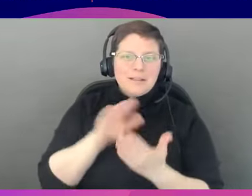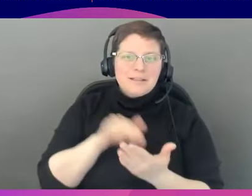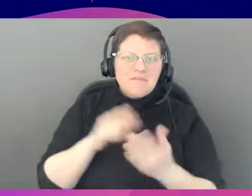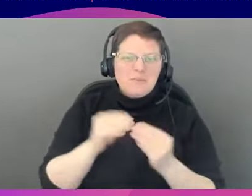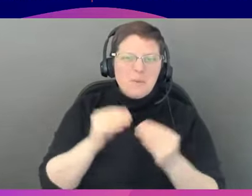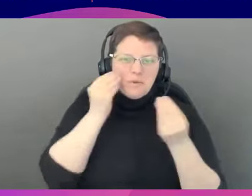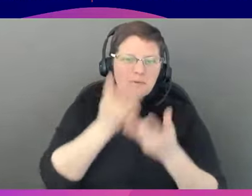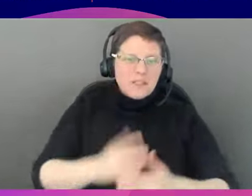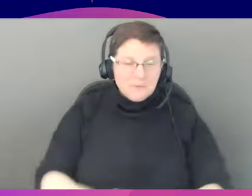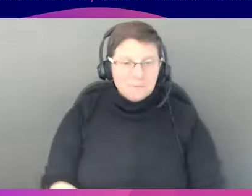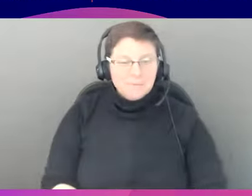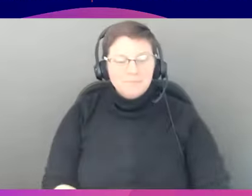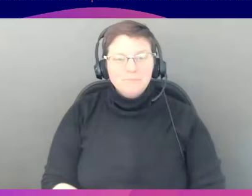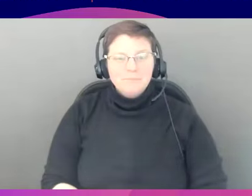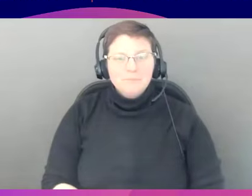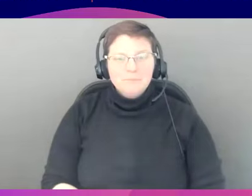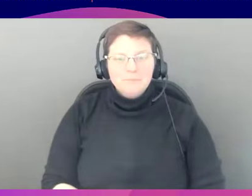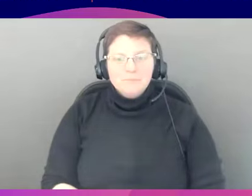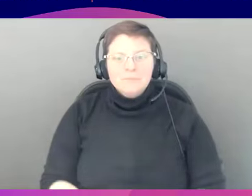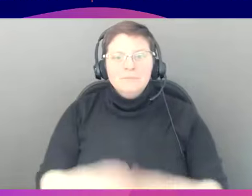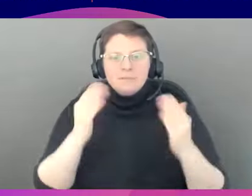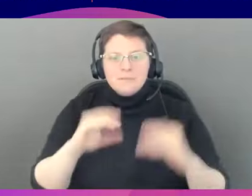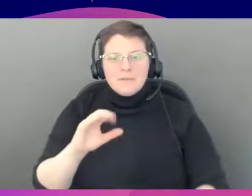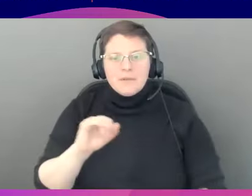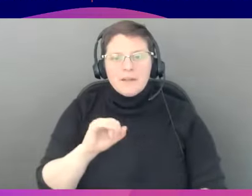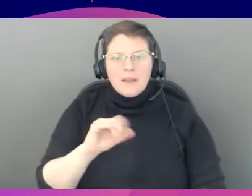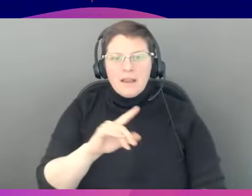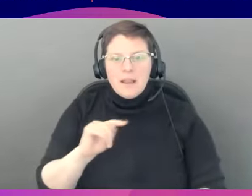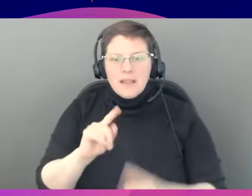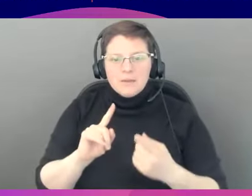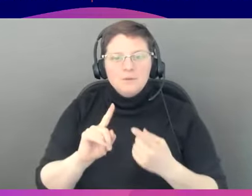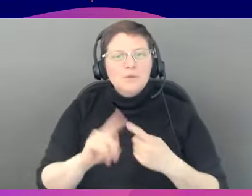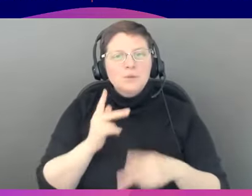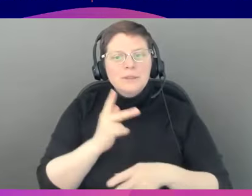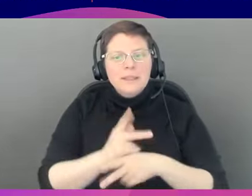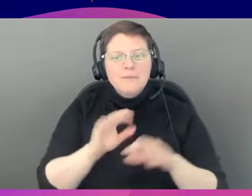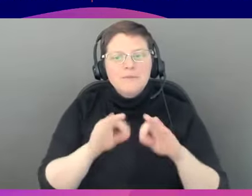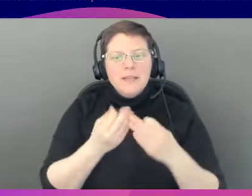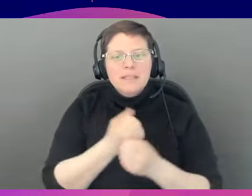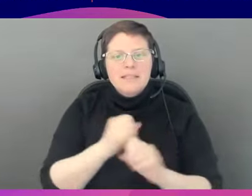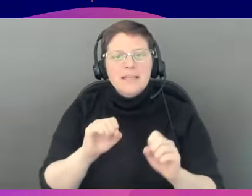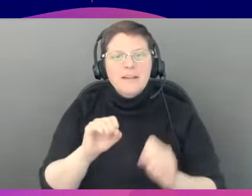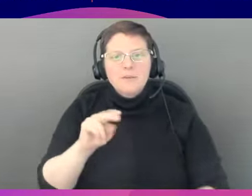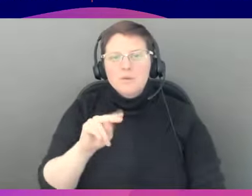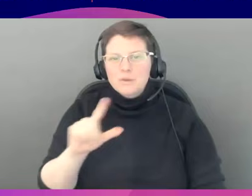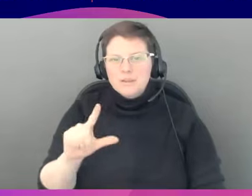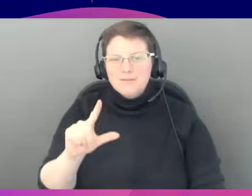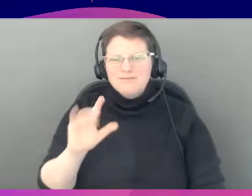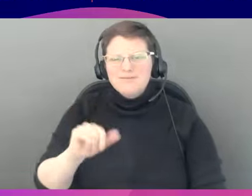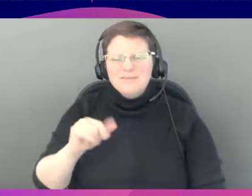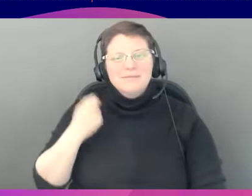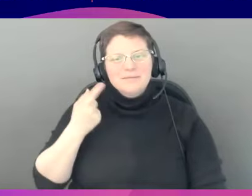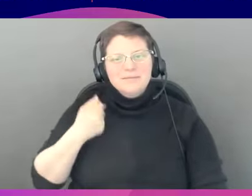and registration. And then we have the ACT to Keep Families Safe newsletter. This is a